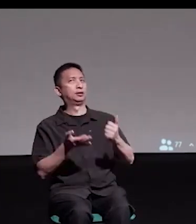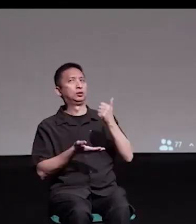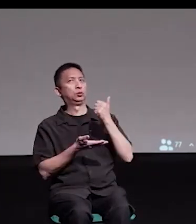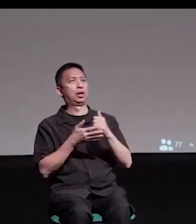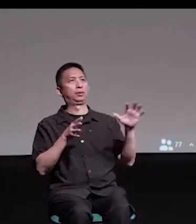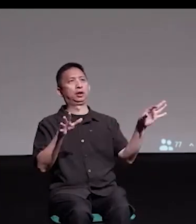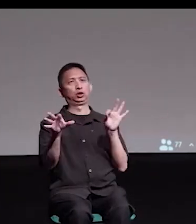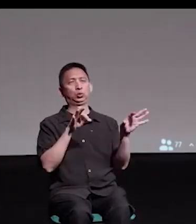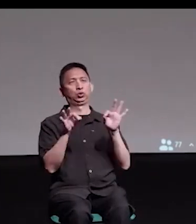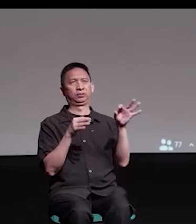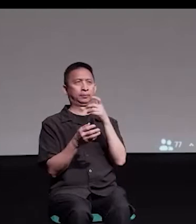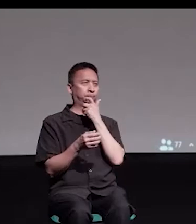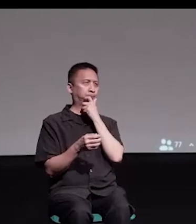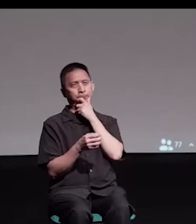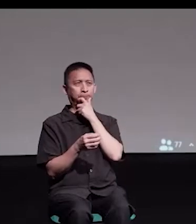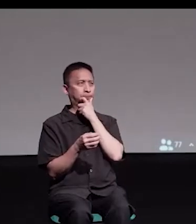those choices.